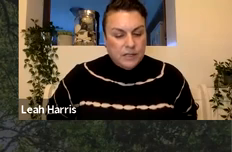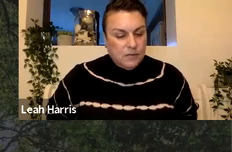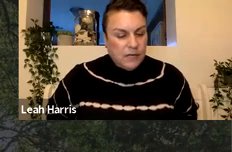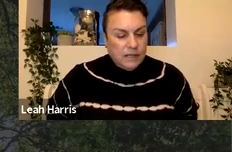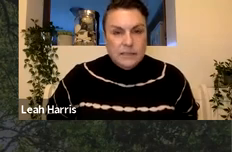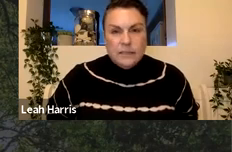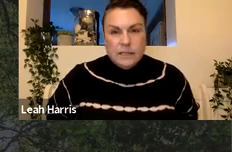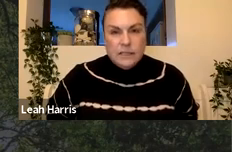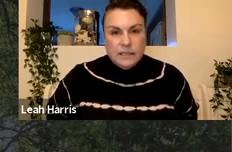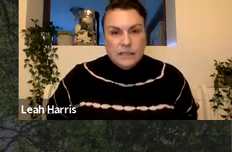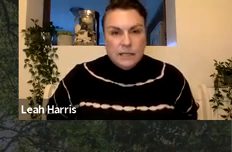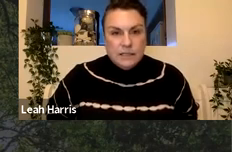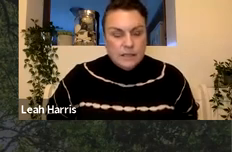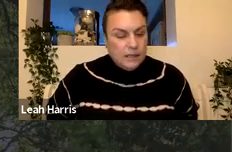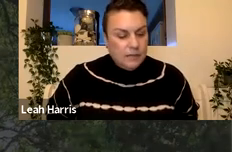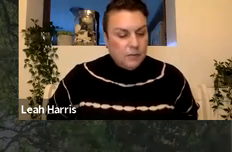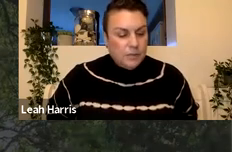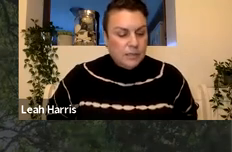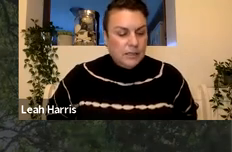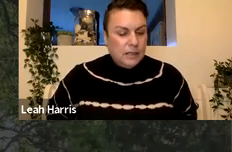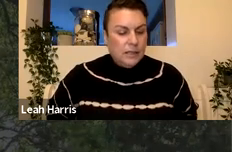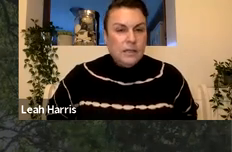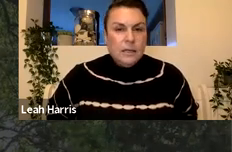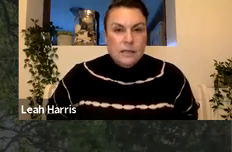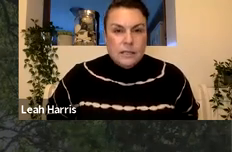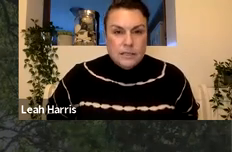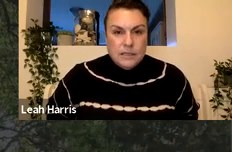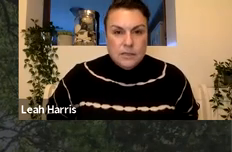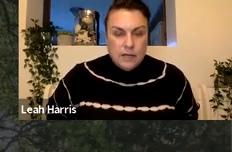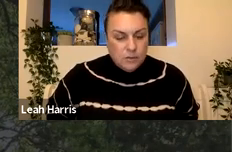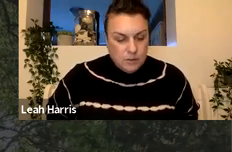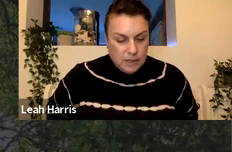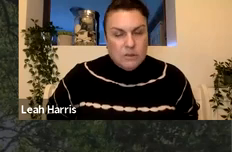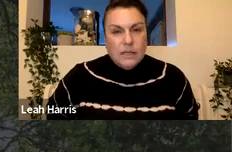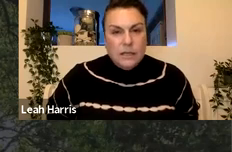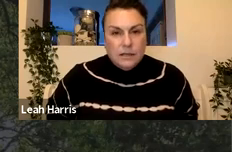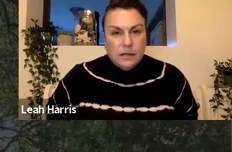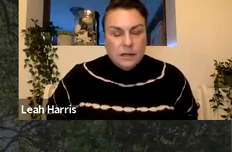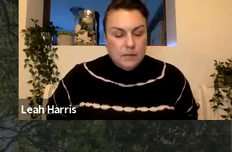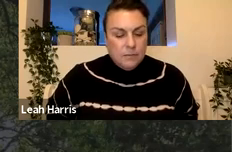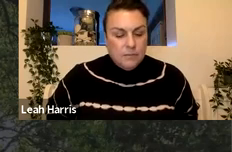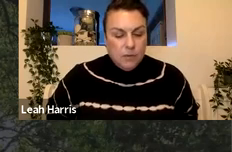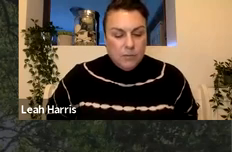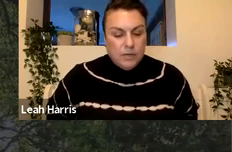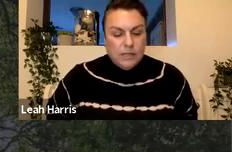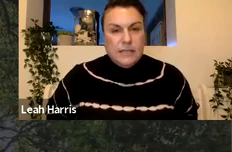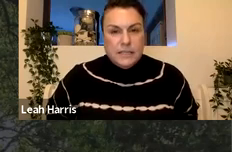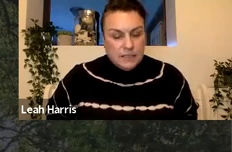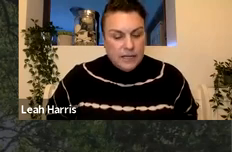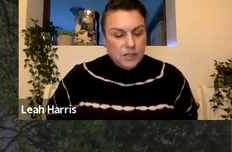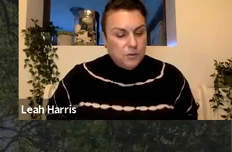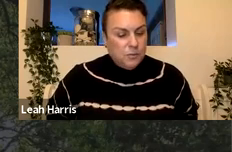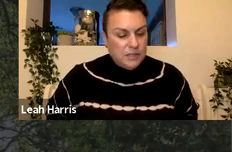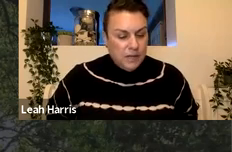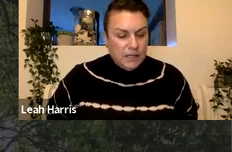racialized violence in these lands that i live and present on that still echoes loudly um the robert e lee